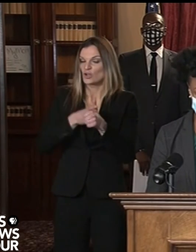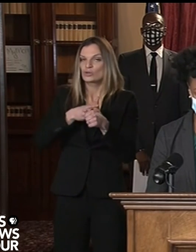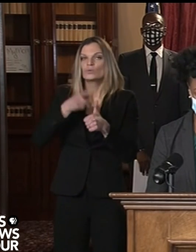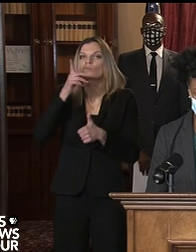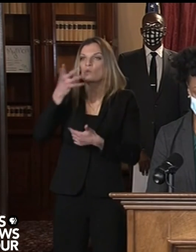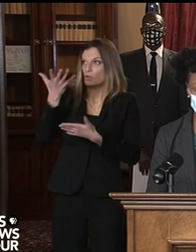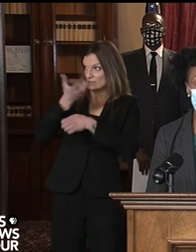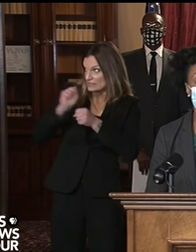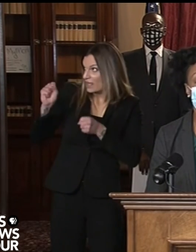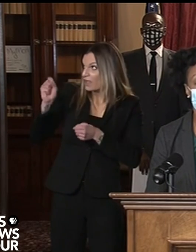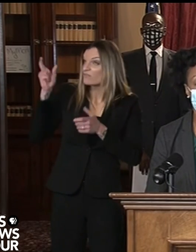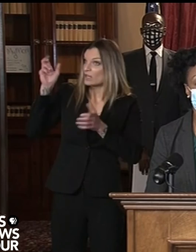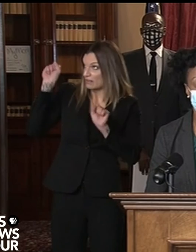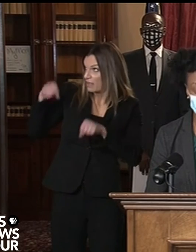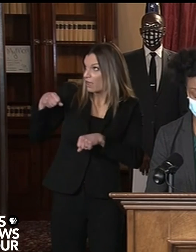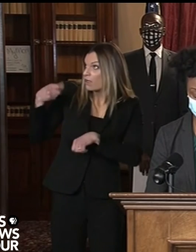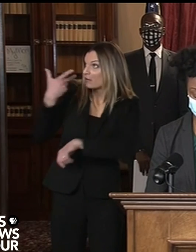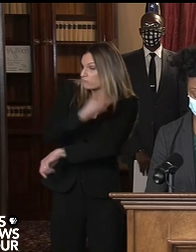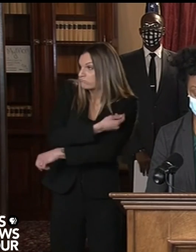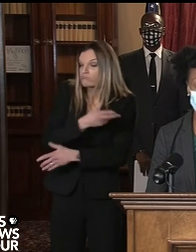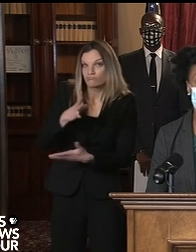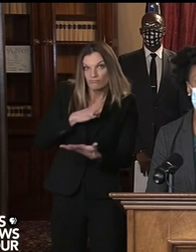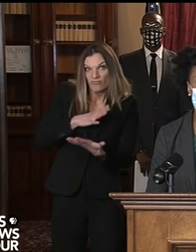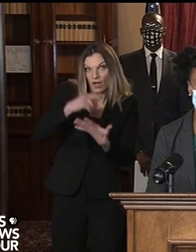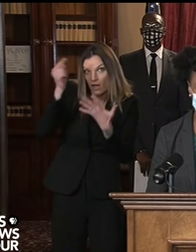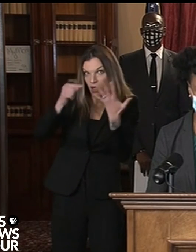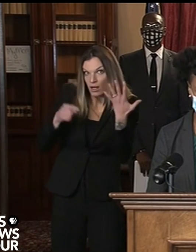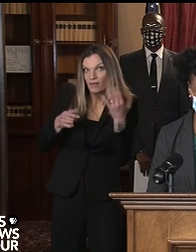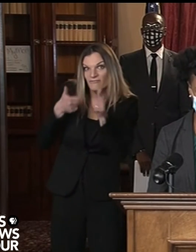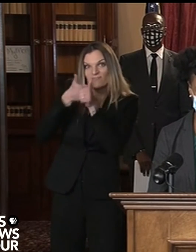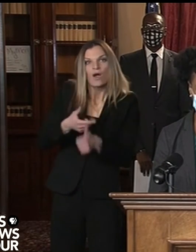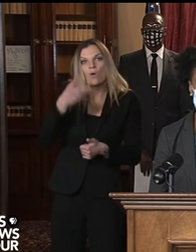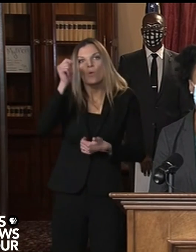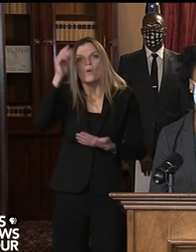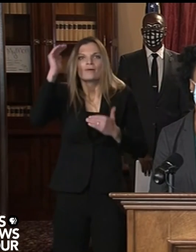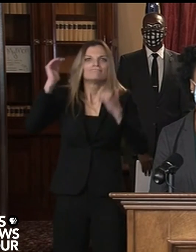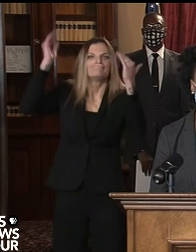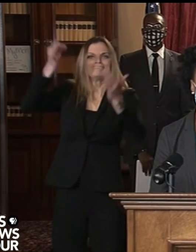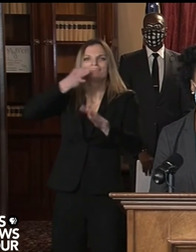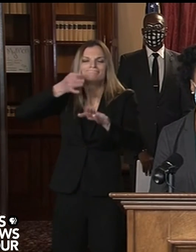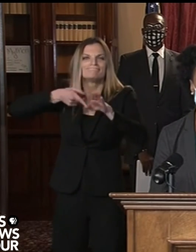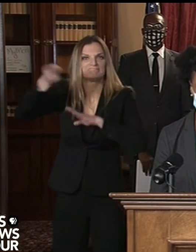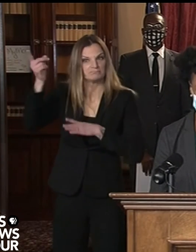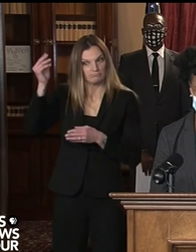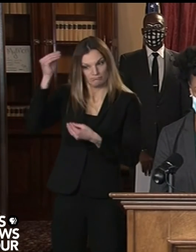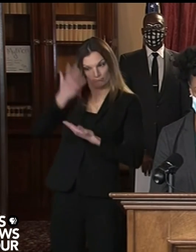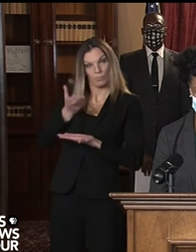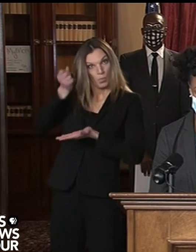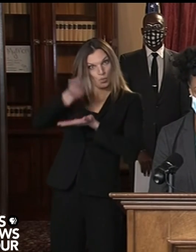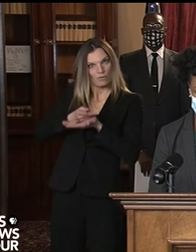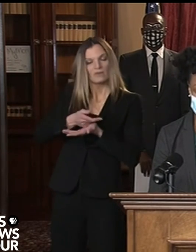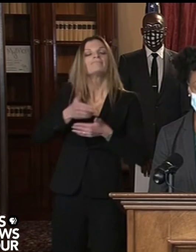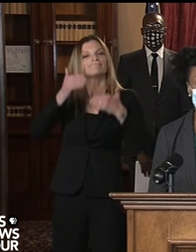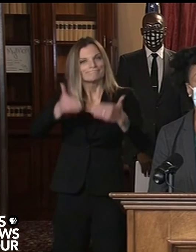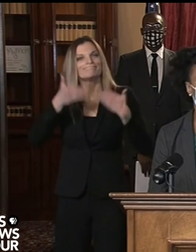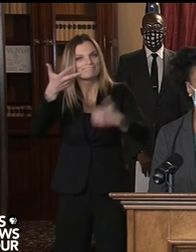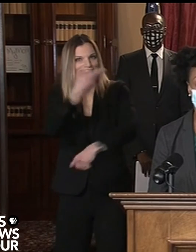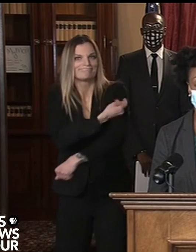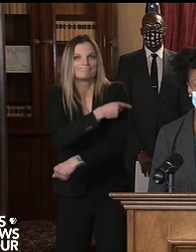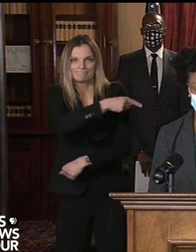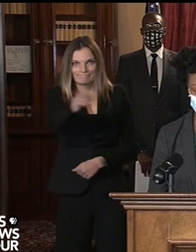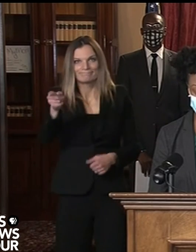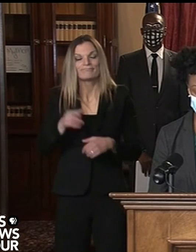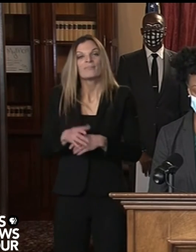United States has the most respected scientists and experts in vaccines who are reviewing this data, and they will